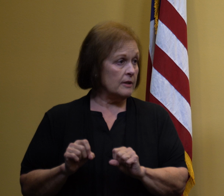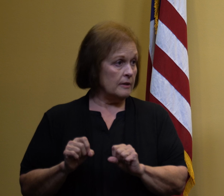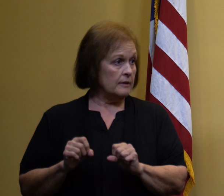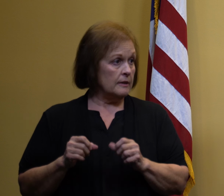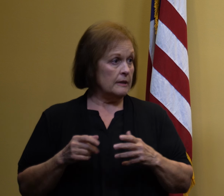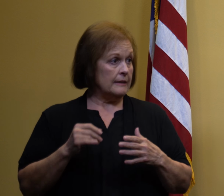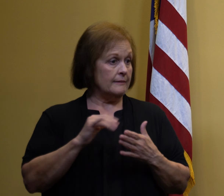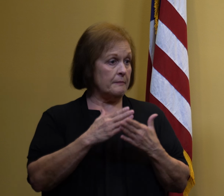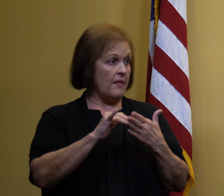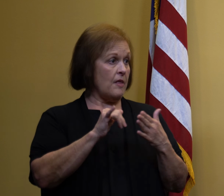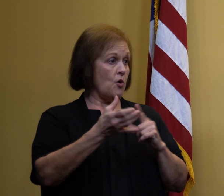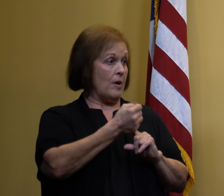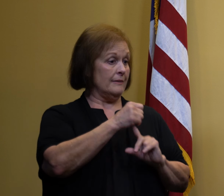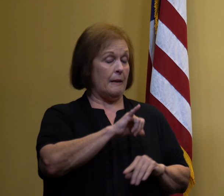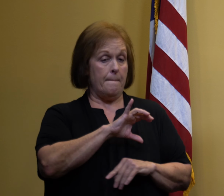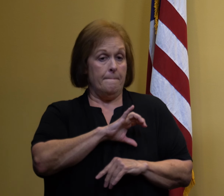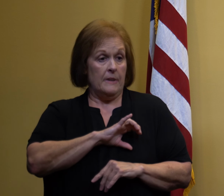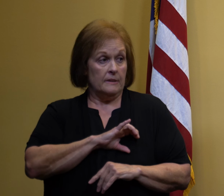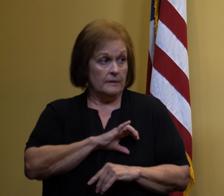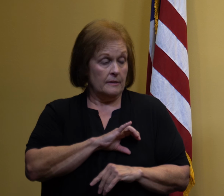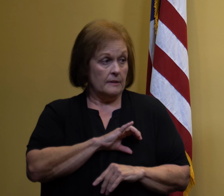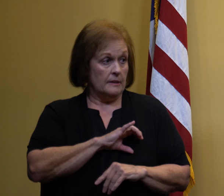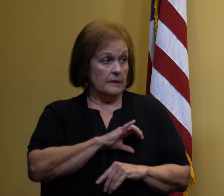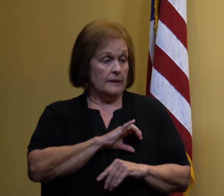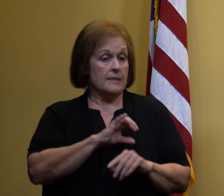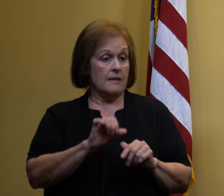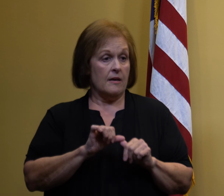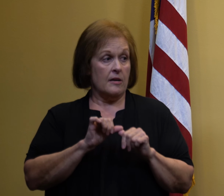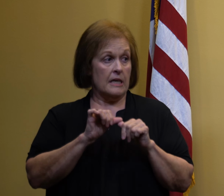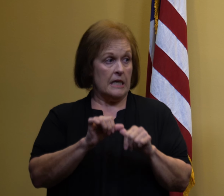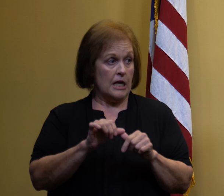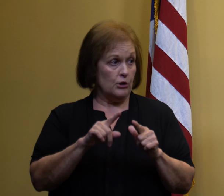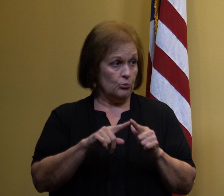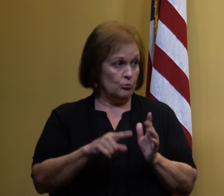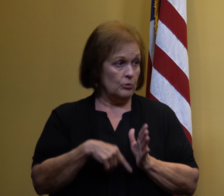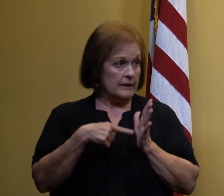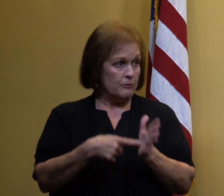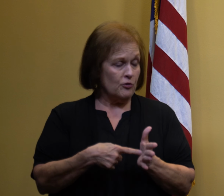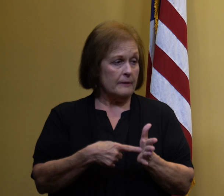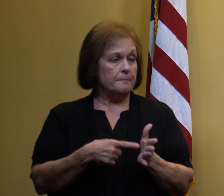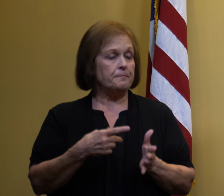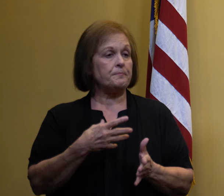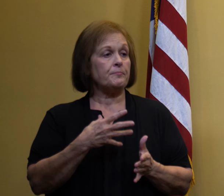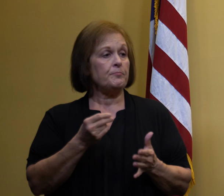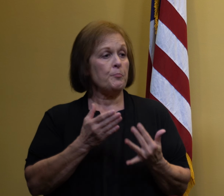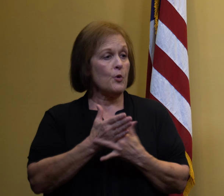our New Orleans police officers continue to demonstrate, and